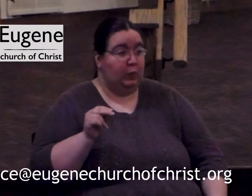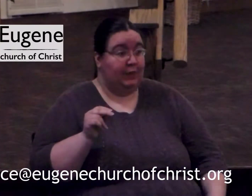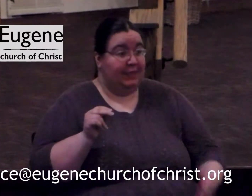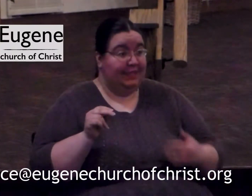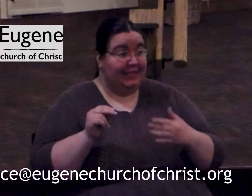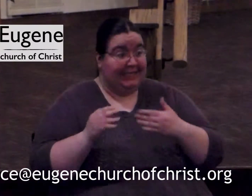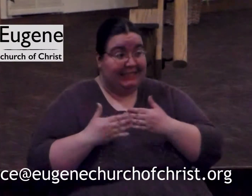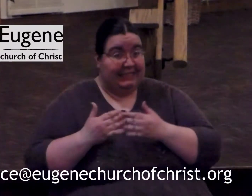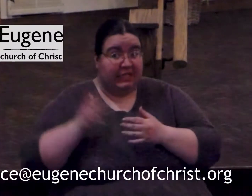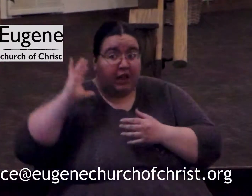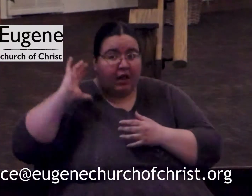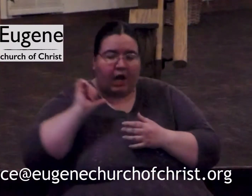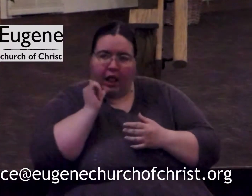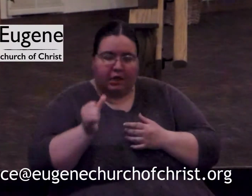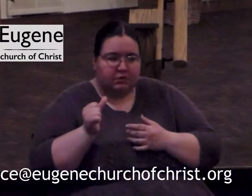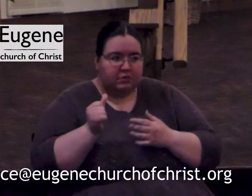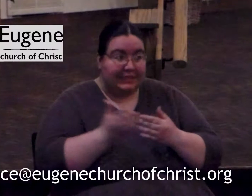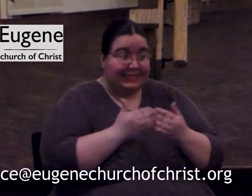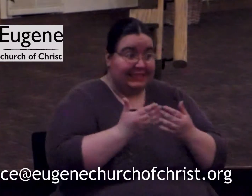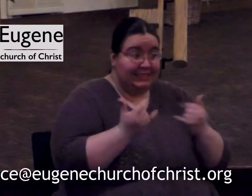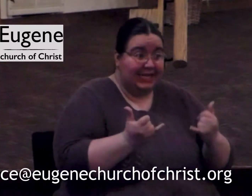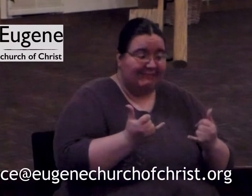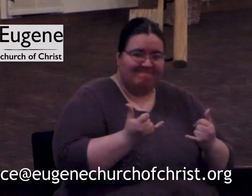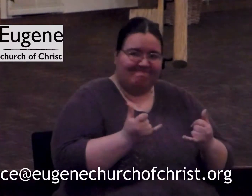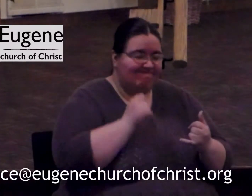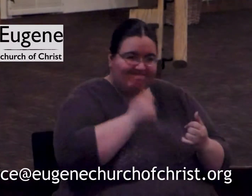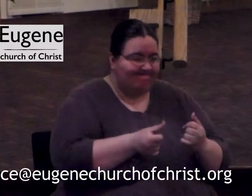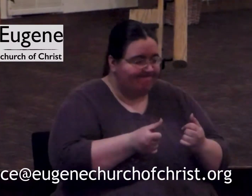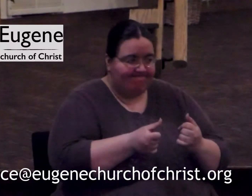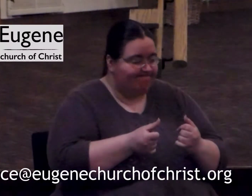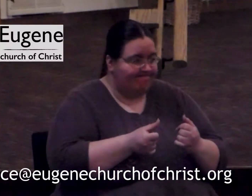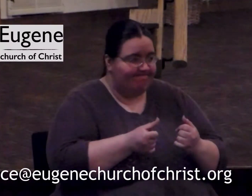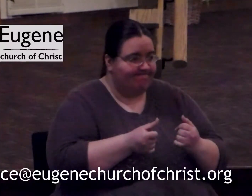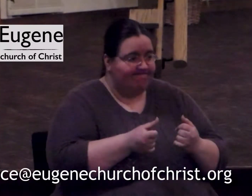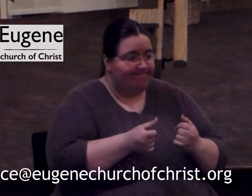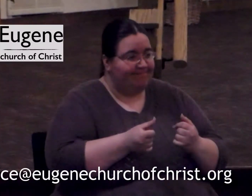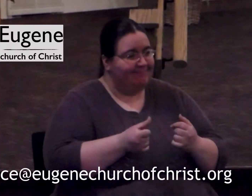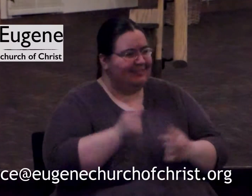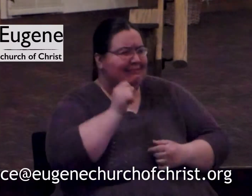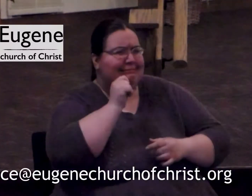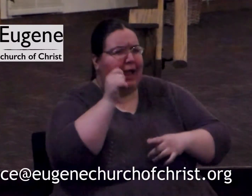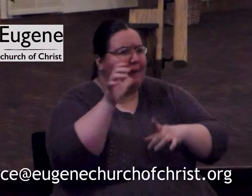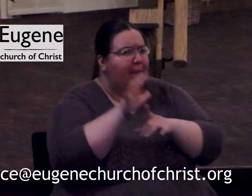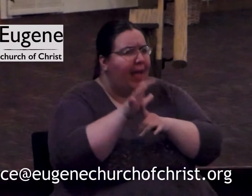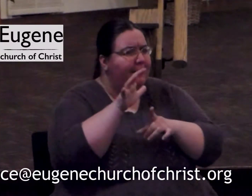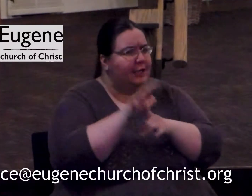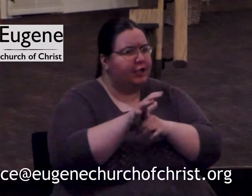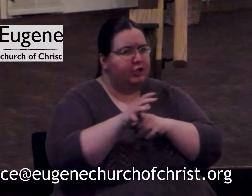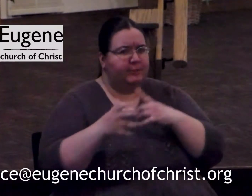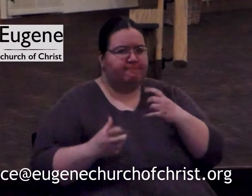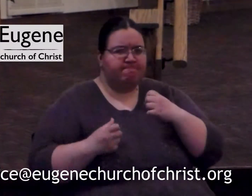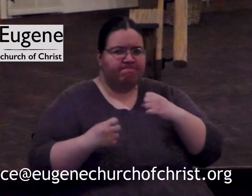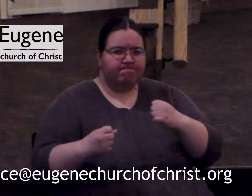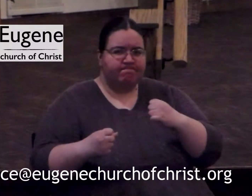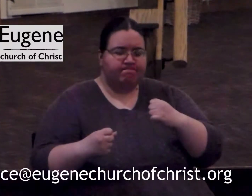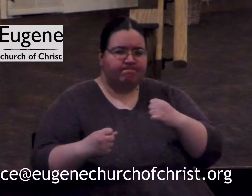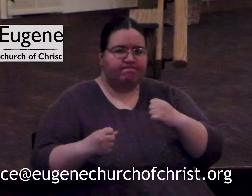world sometimes? No, it's not. It is not the popular thing to stand on the things that we stand on as Christians.